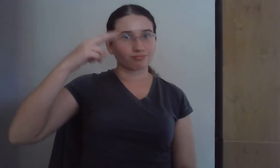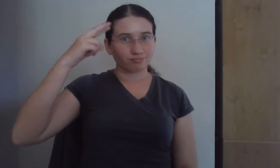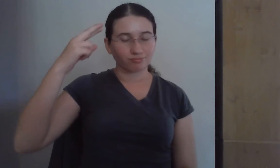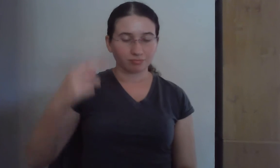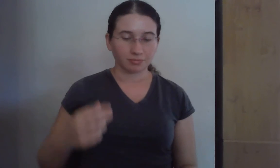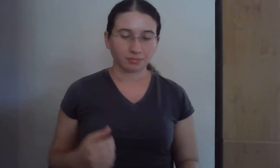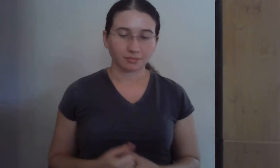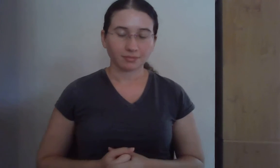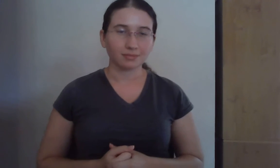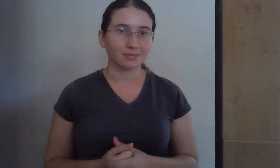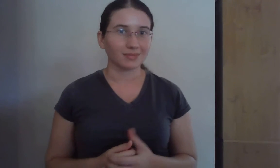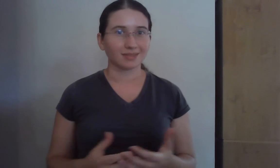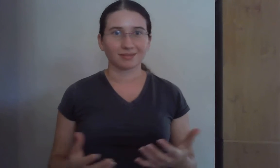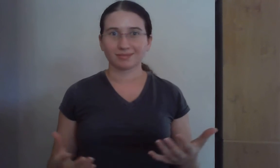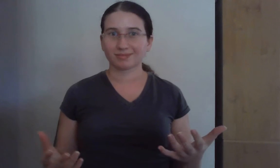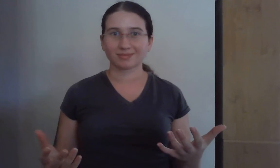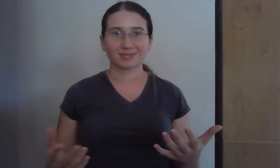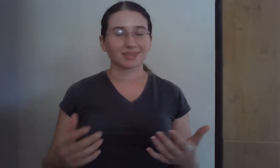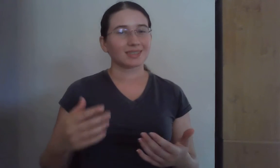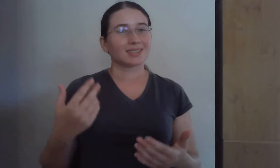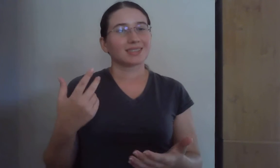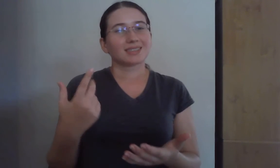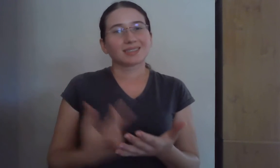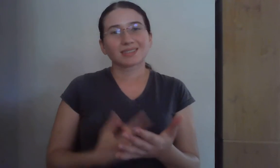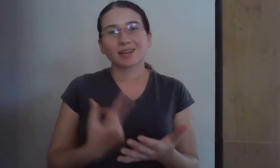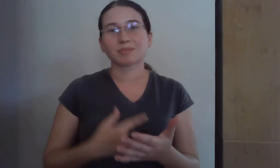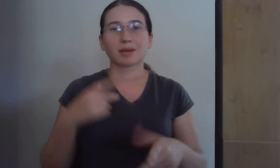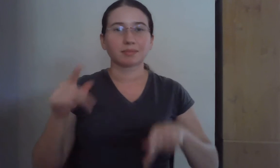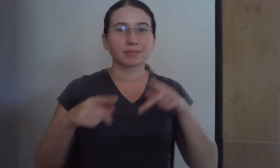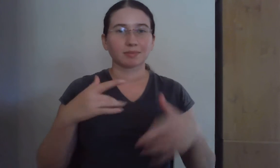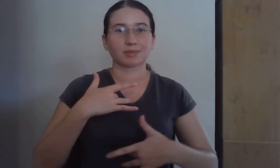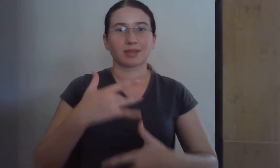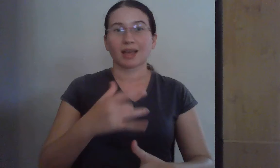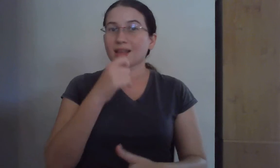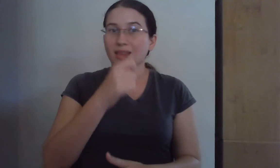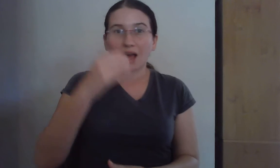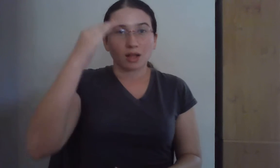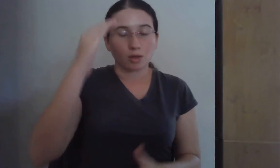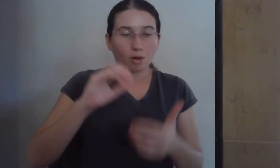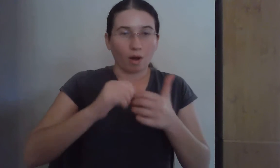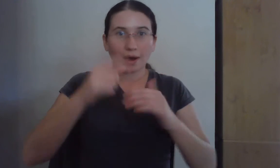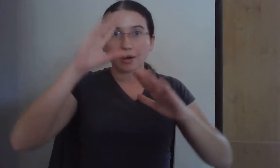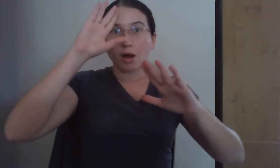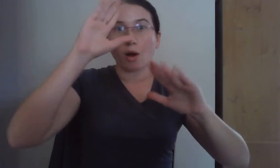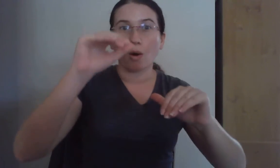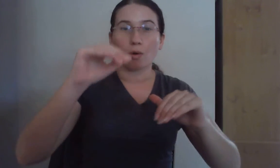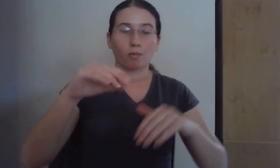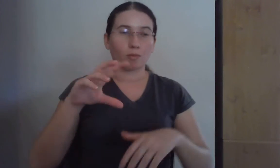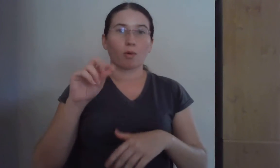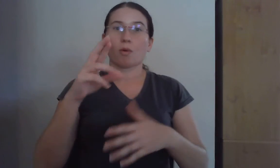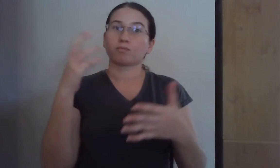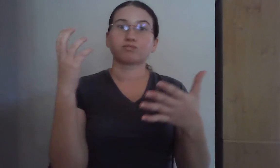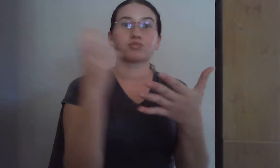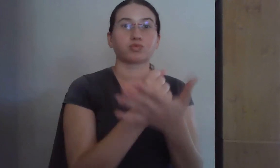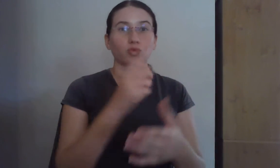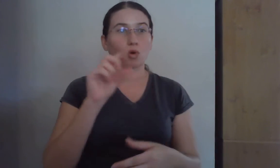we don't always know how to hope or say yes or choose the big thing, even when it's right